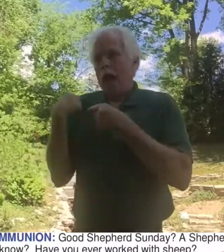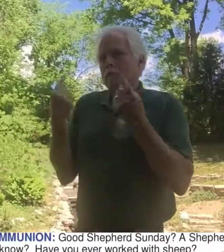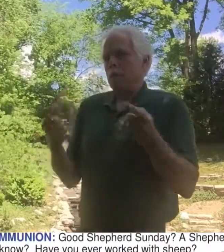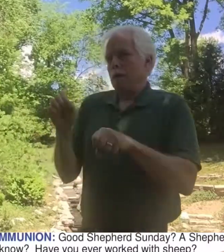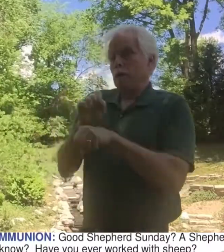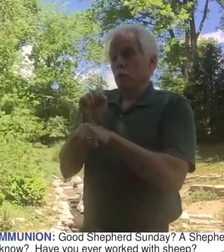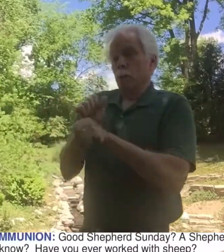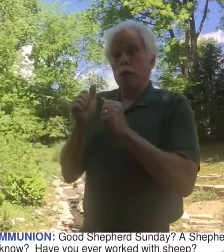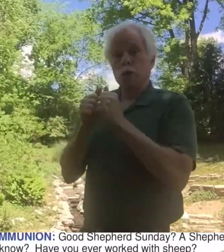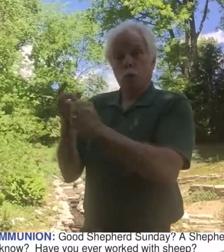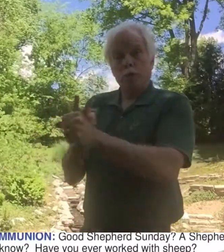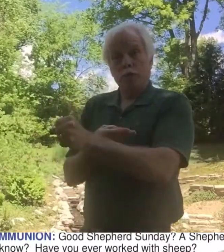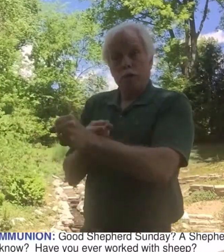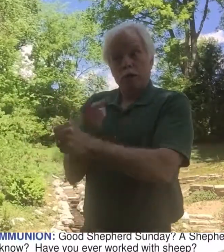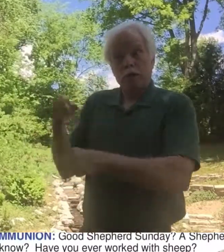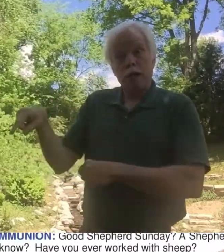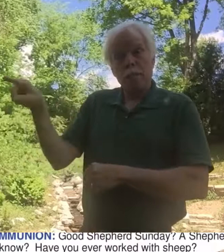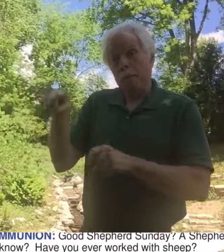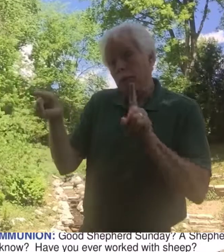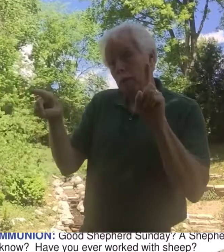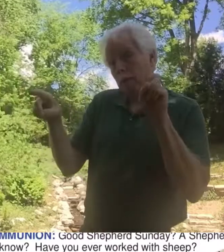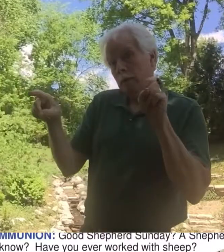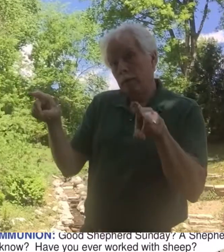Have you ever worked with sheep?